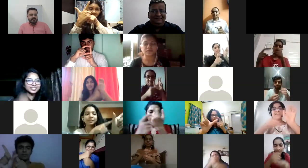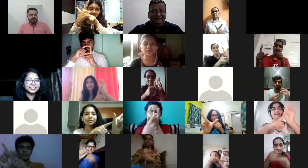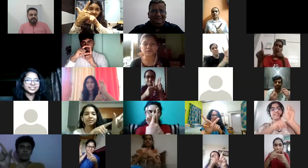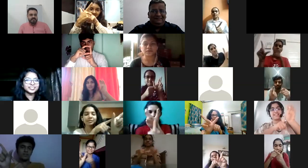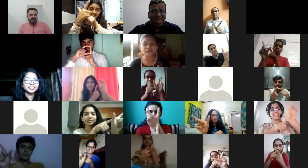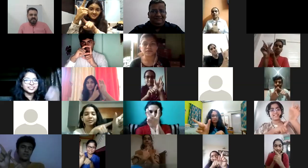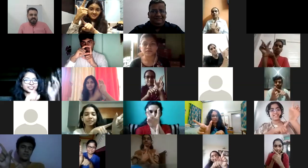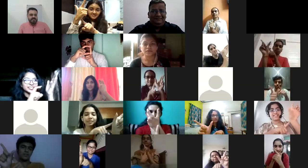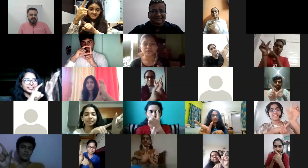H,